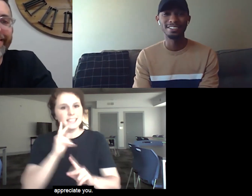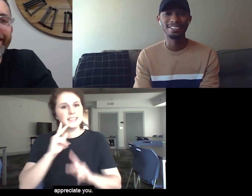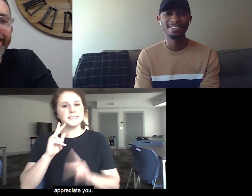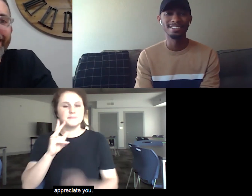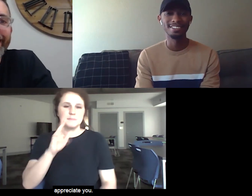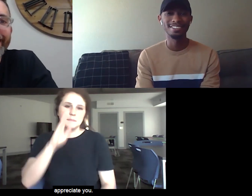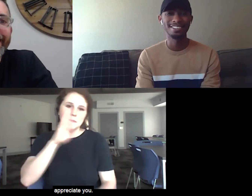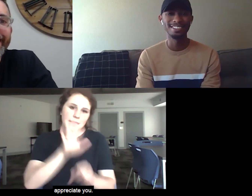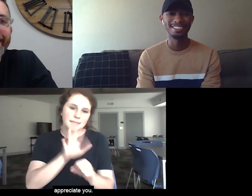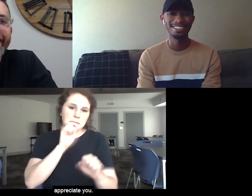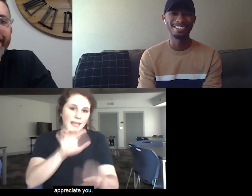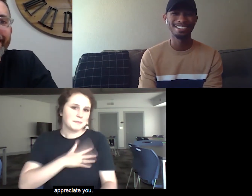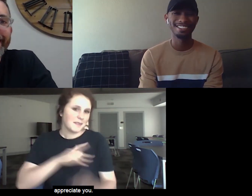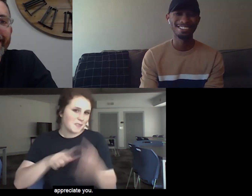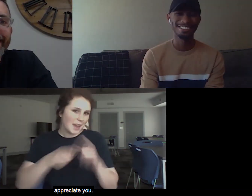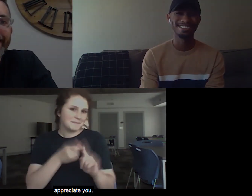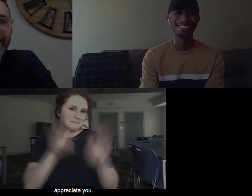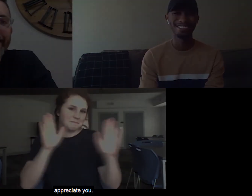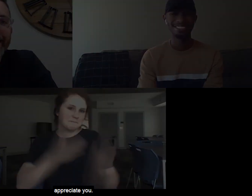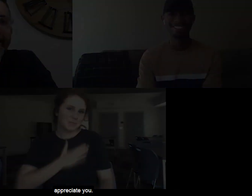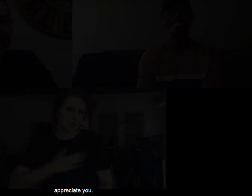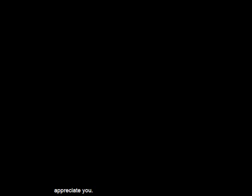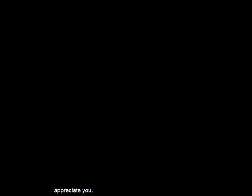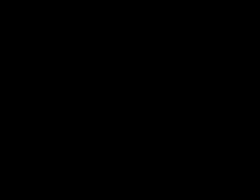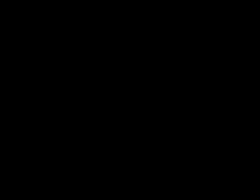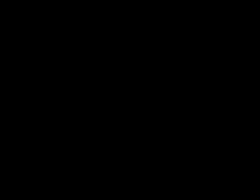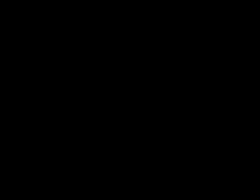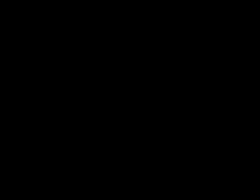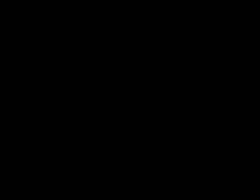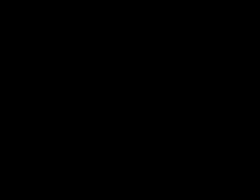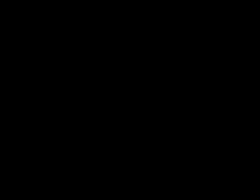Thank you.